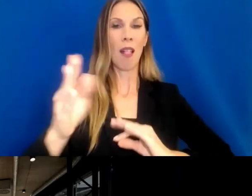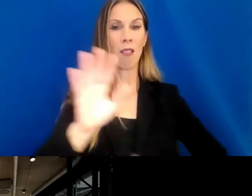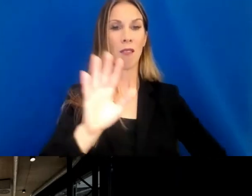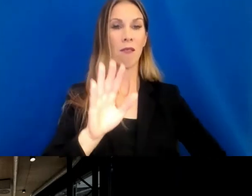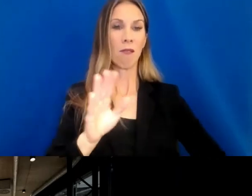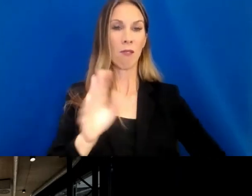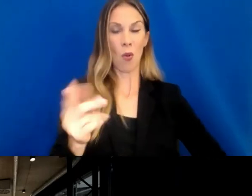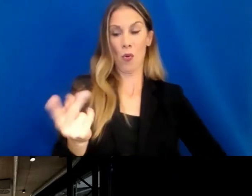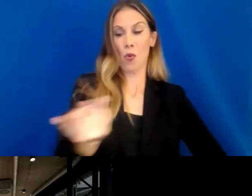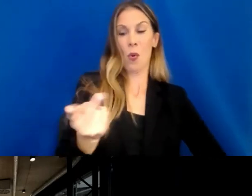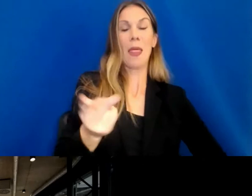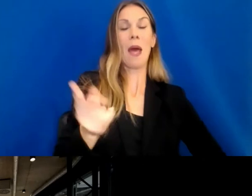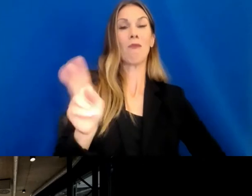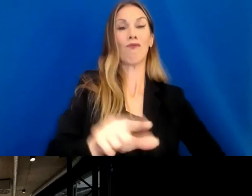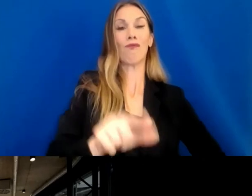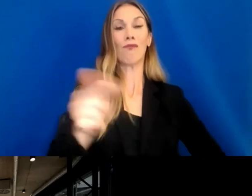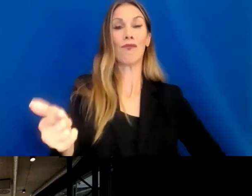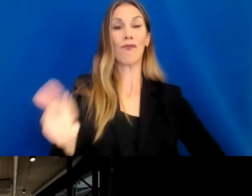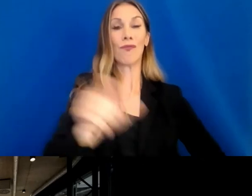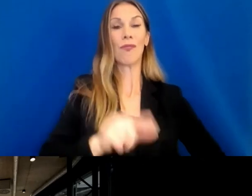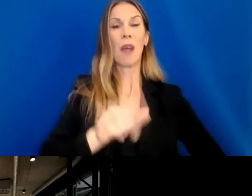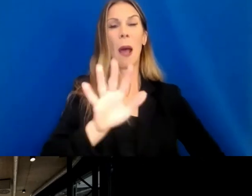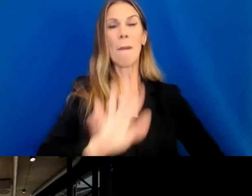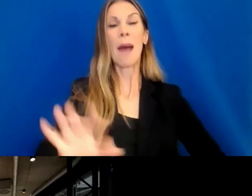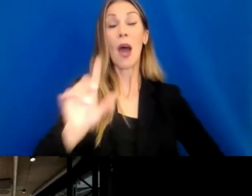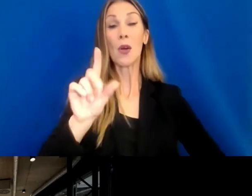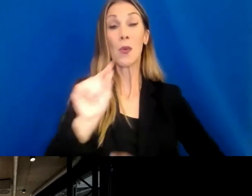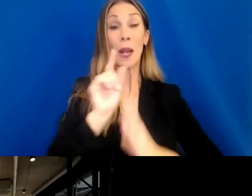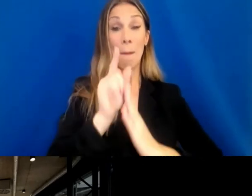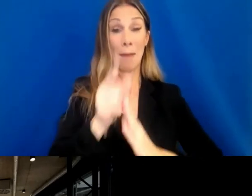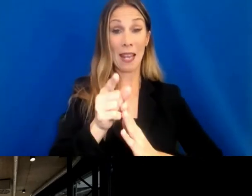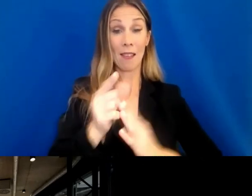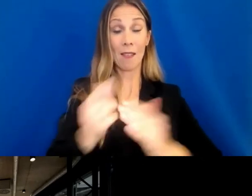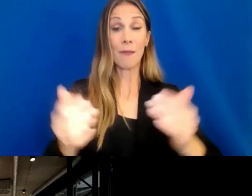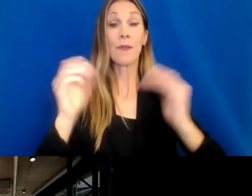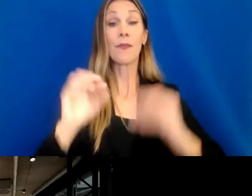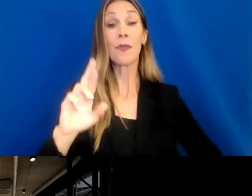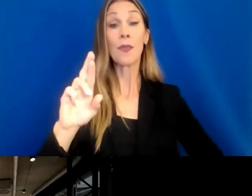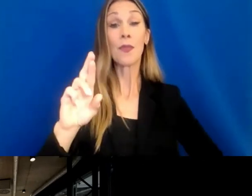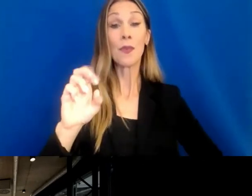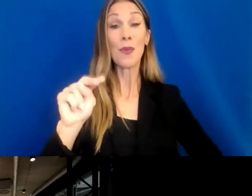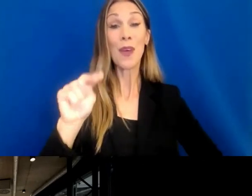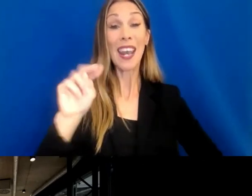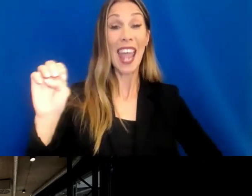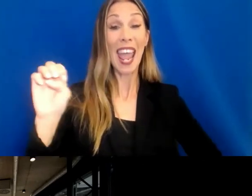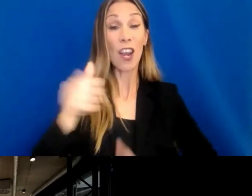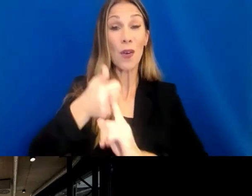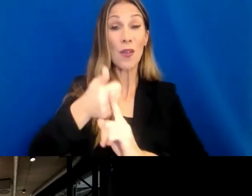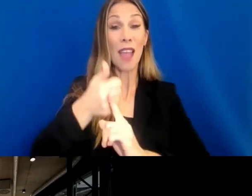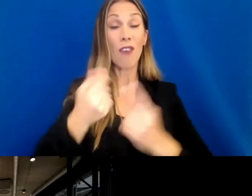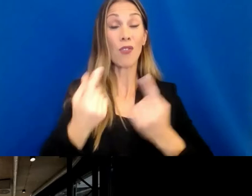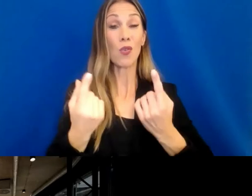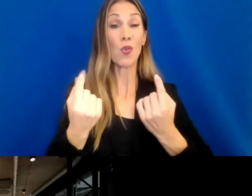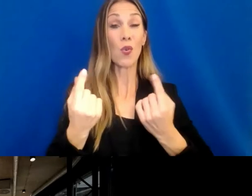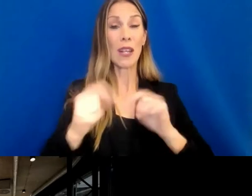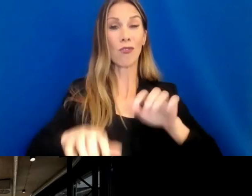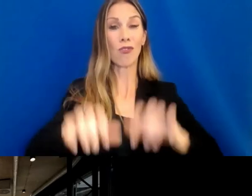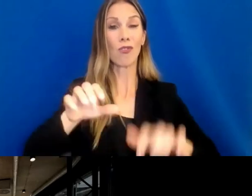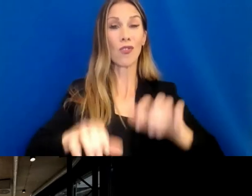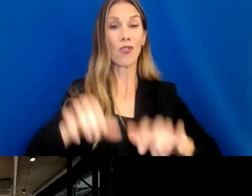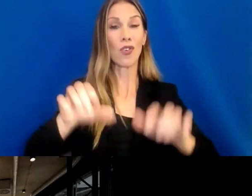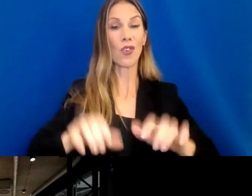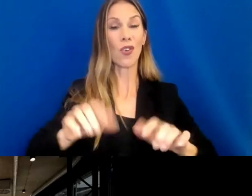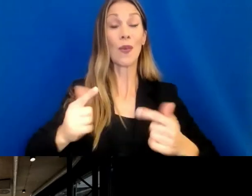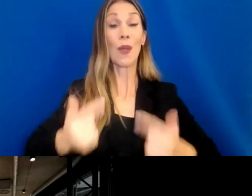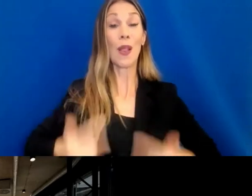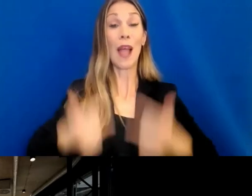20-minute handoff with each other, and Renee, who is doing a live closed captioning. For those of you who want to be